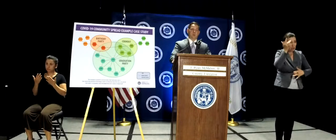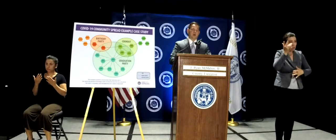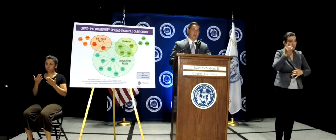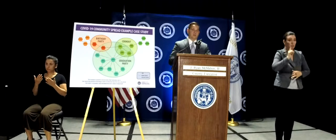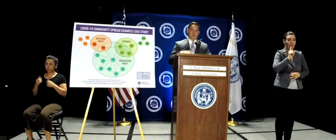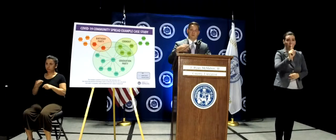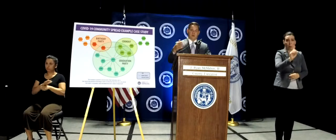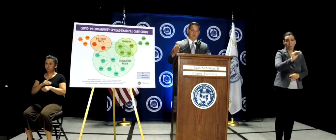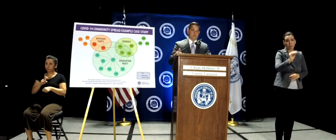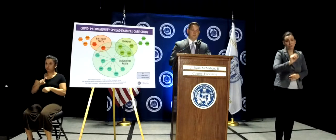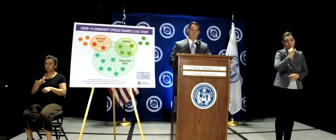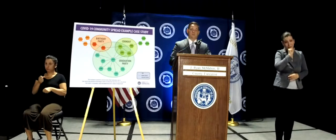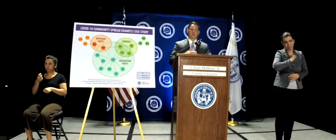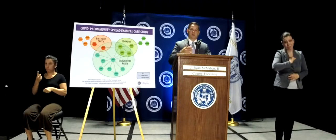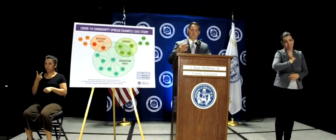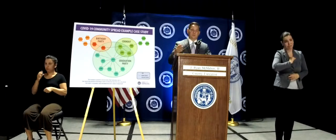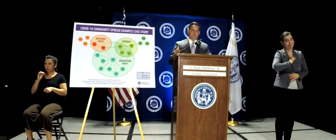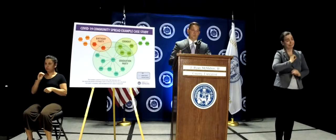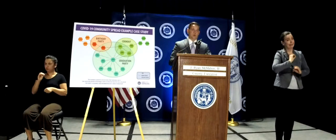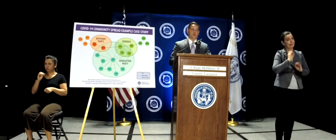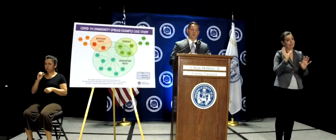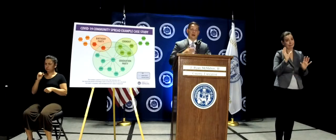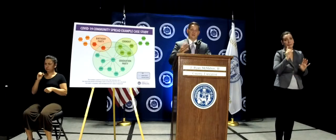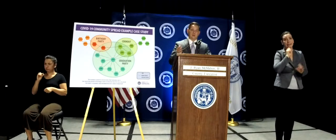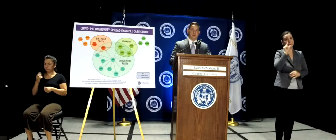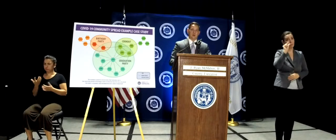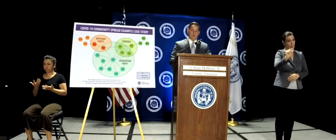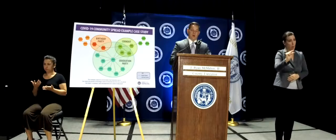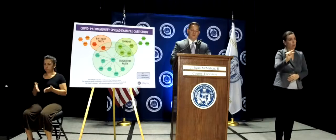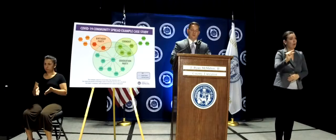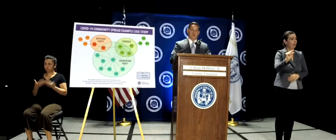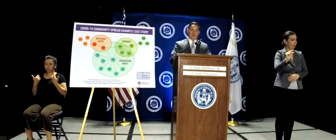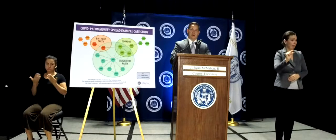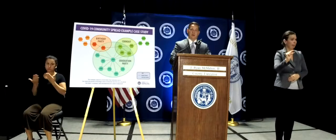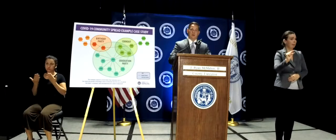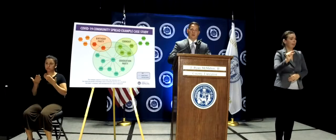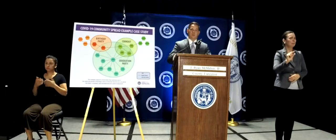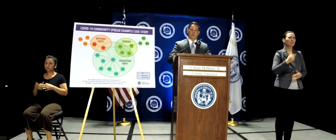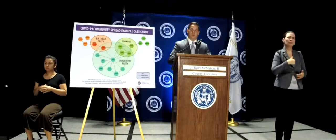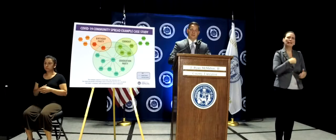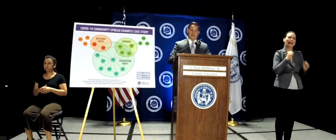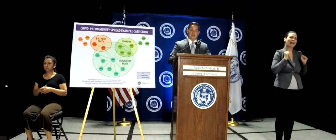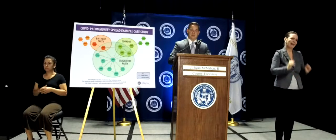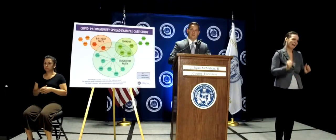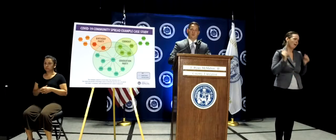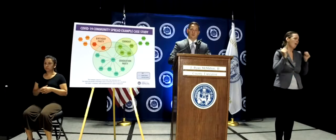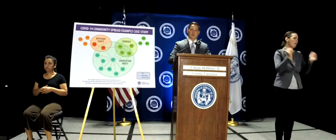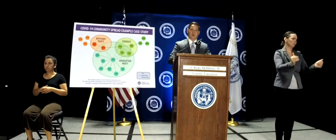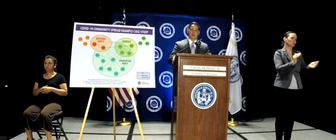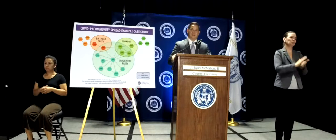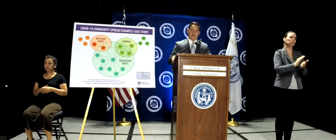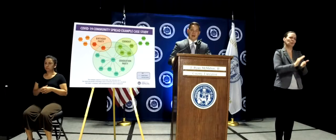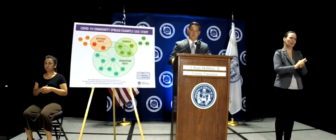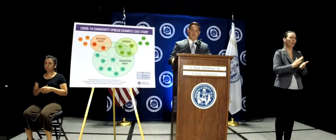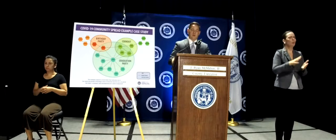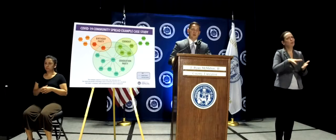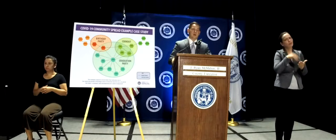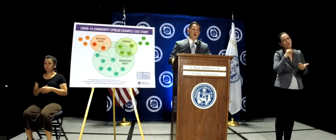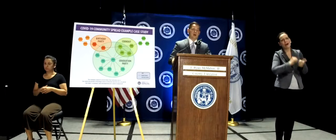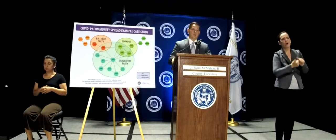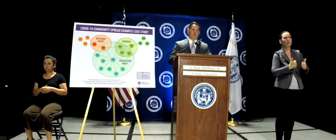this is just part of living with the virus. We're going to do a lot of it. We've offered to try to implement testing for the